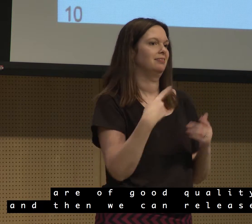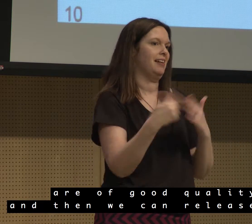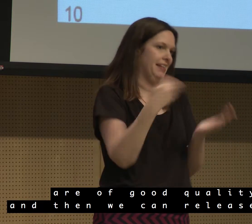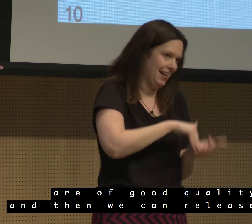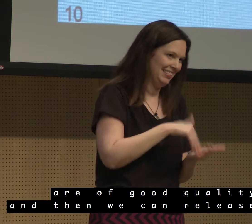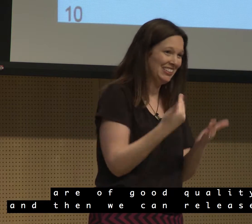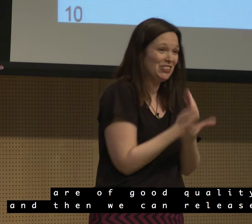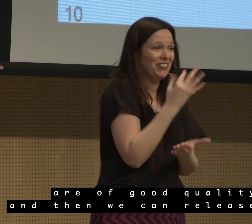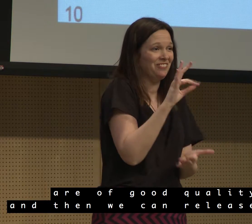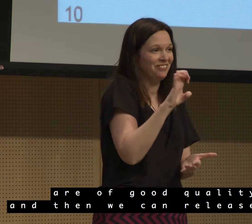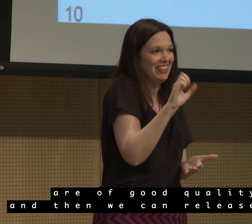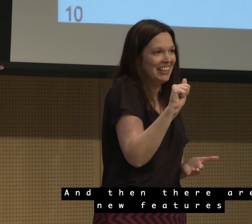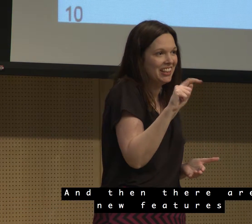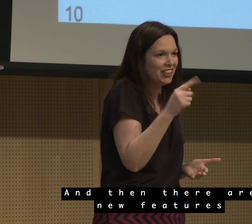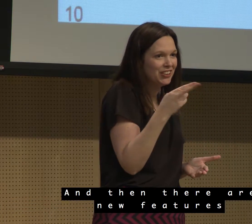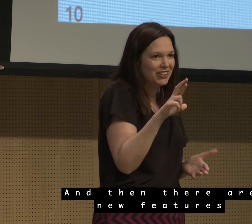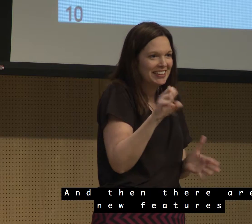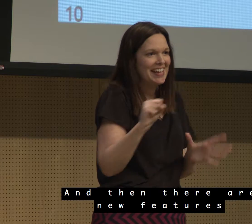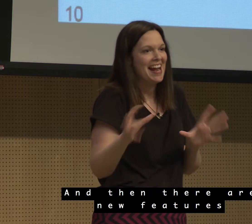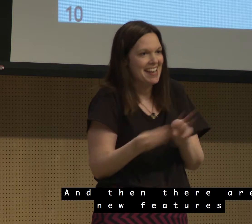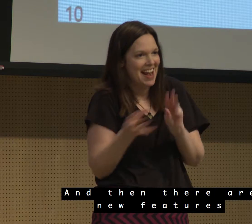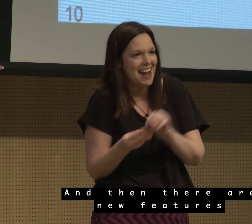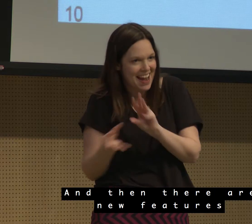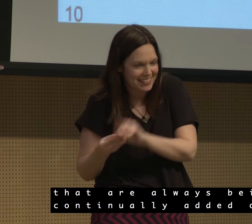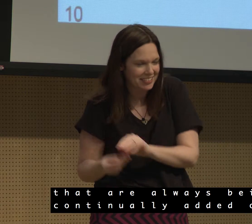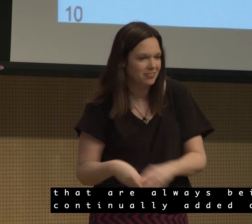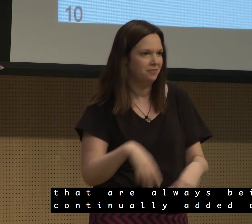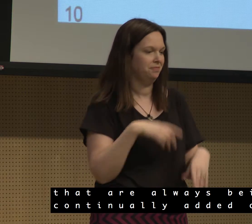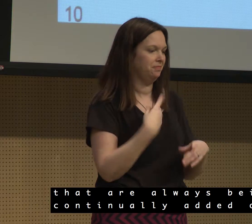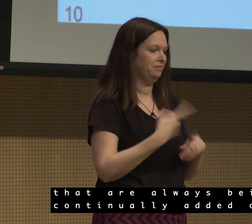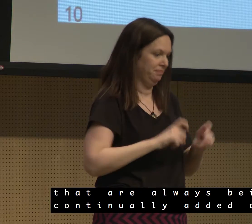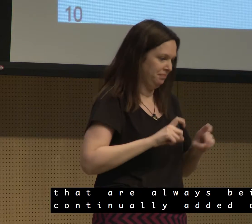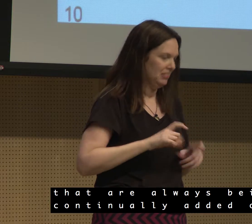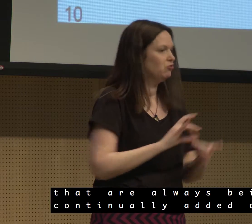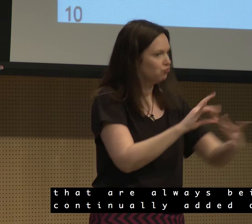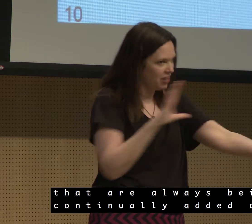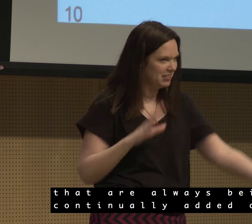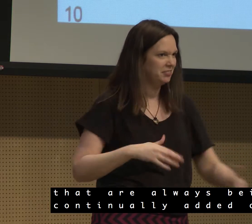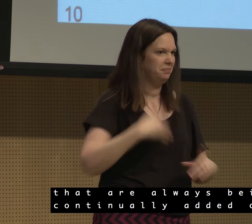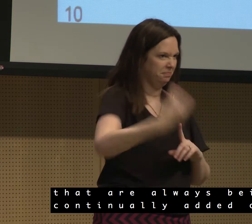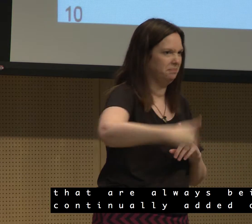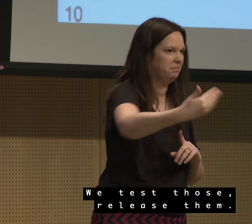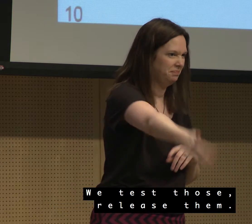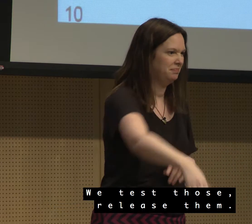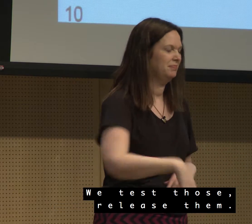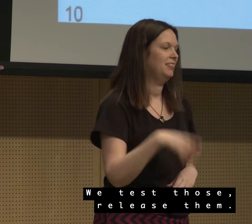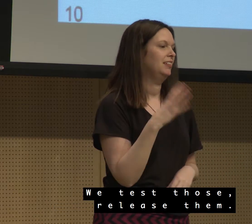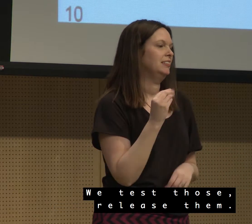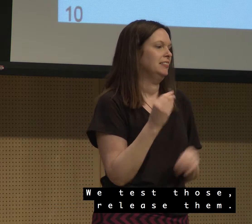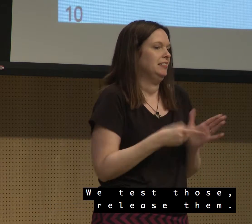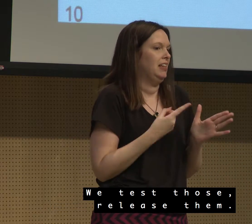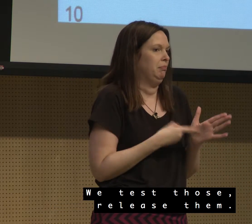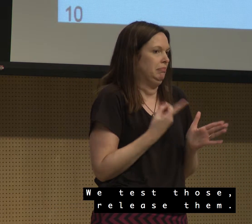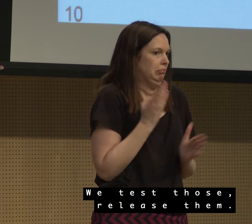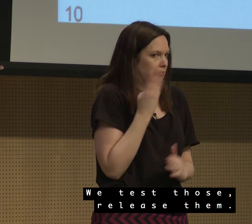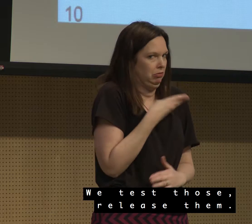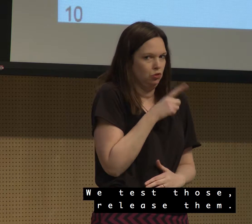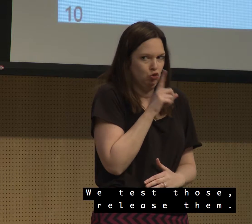we can release them. And then there are new features that are always being continually added on. We test those, release